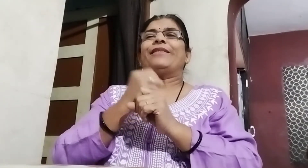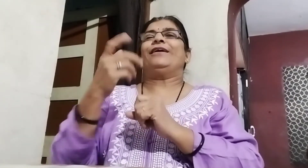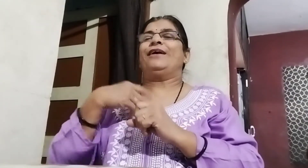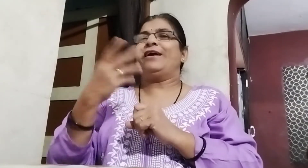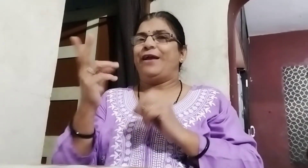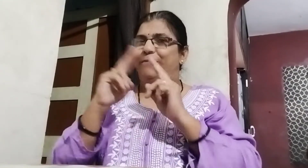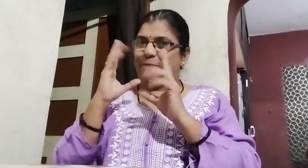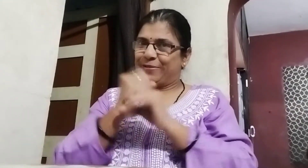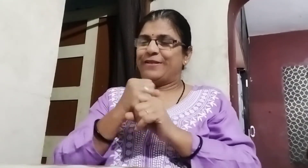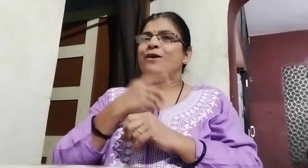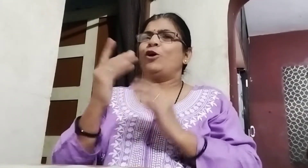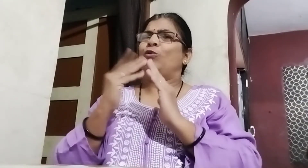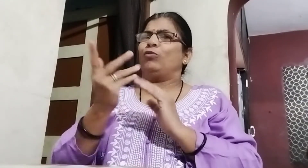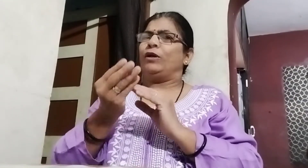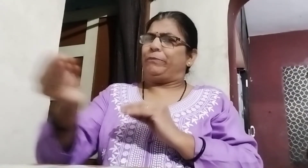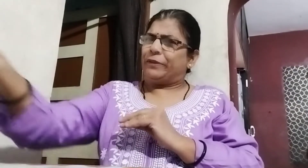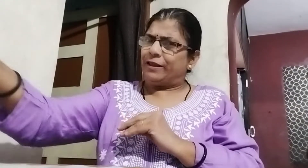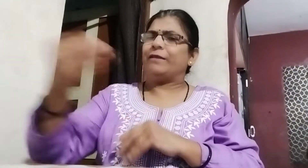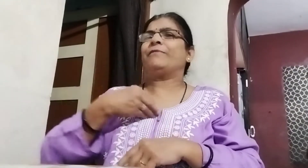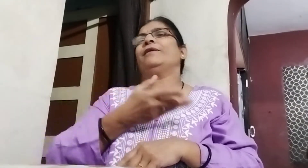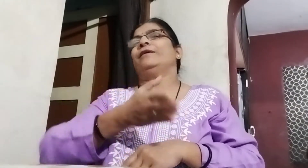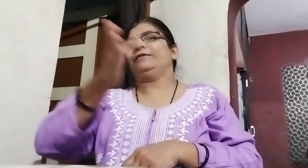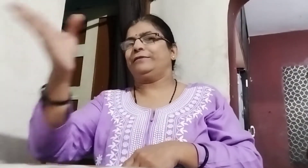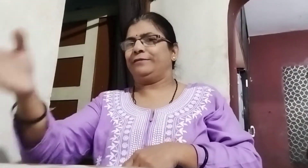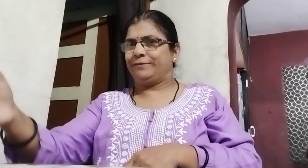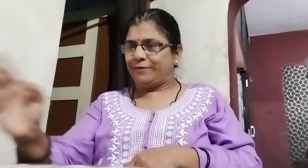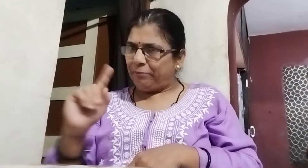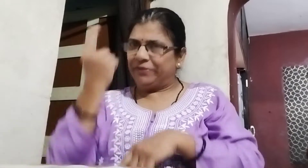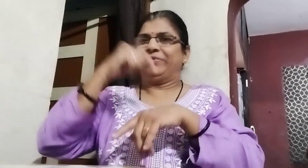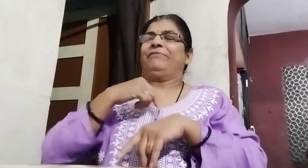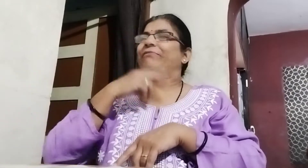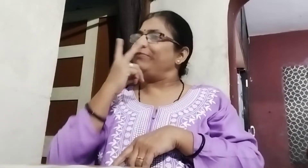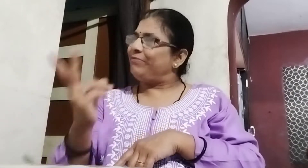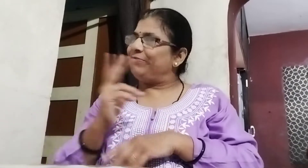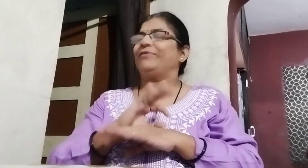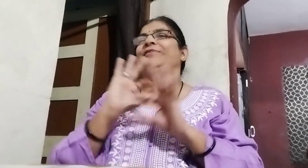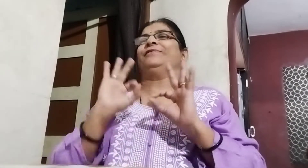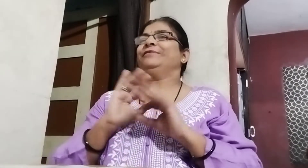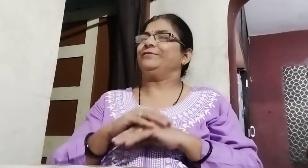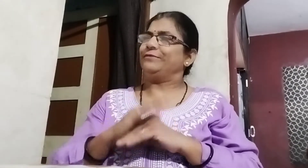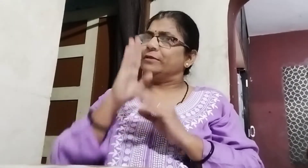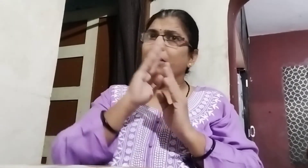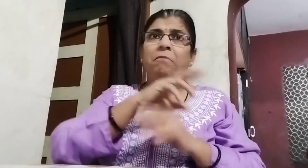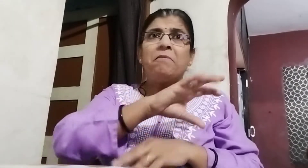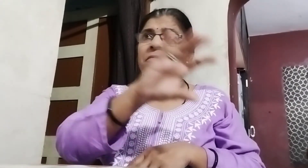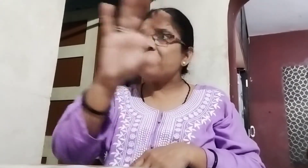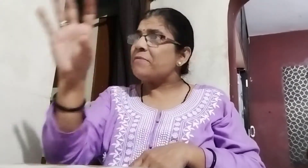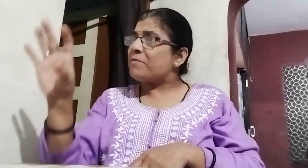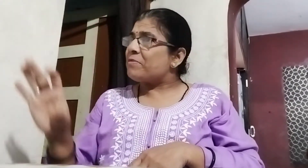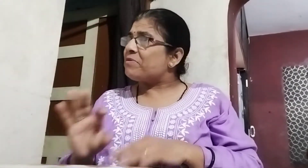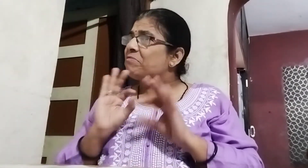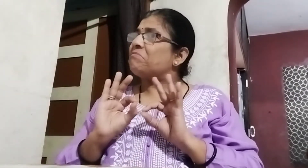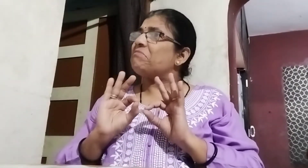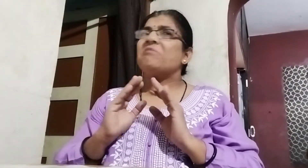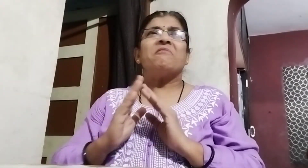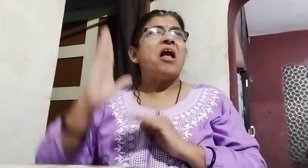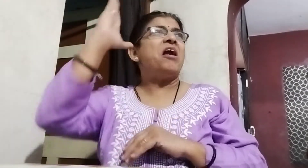I am sure he delivery quite easy with the guy. Yeah, this is better that he Ram Setu ko banane ke liye gun padosko ek seedhi line mein lagaya gaya hai. They seem to be quite a good structure.